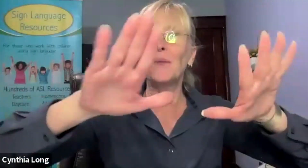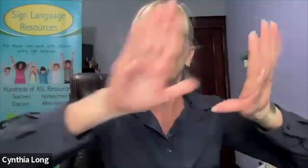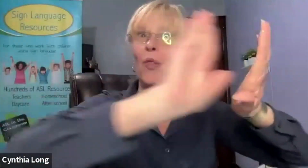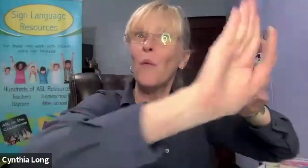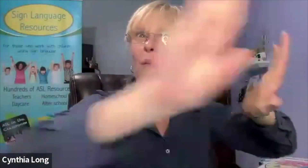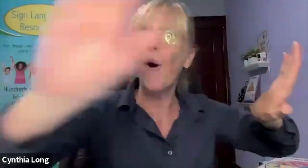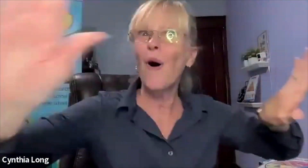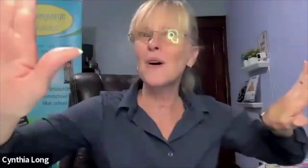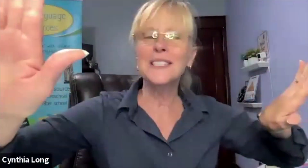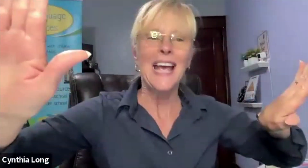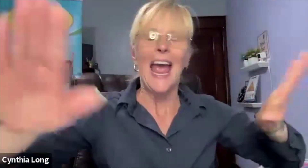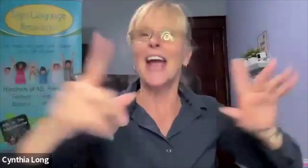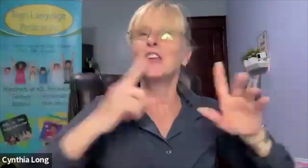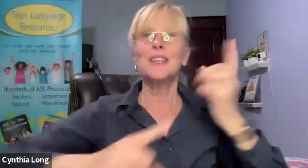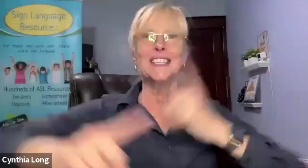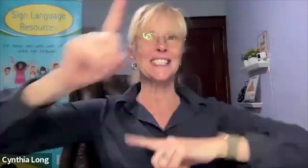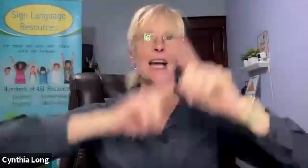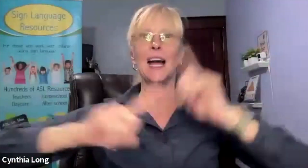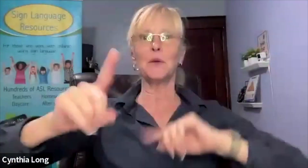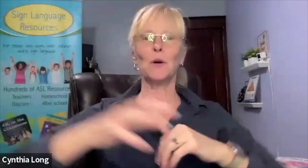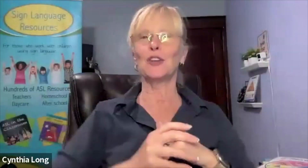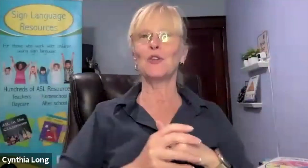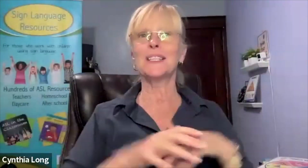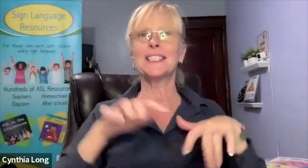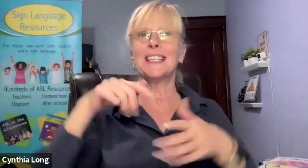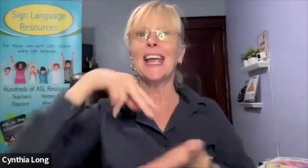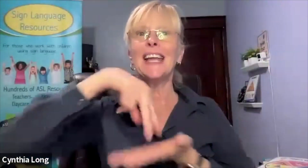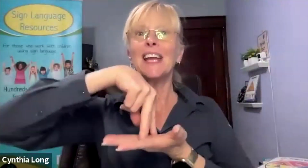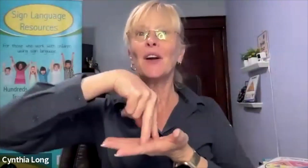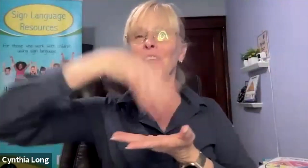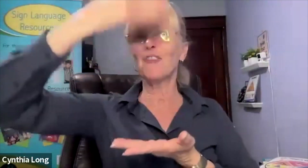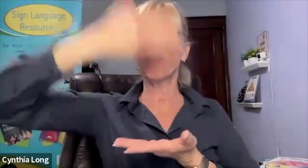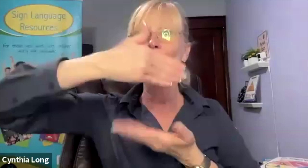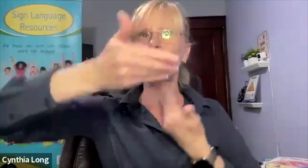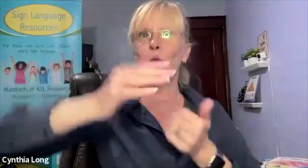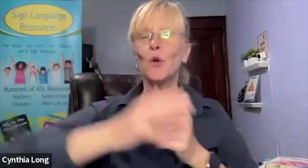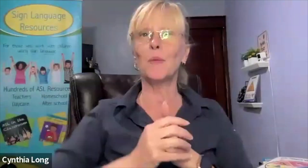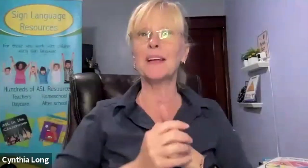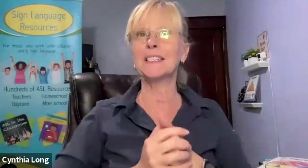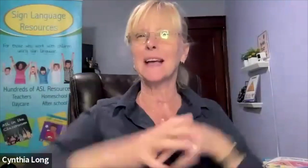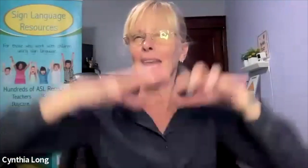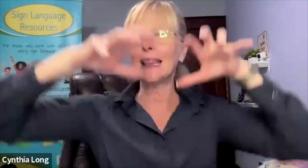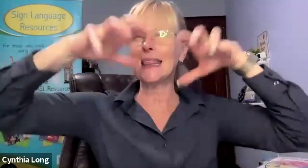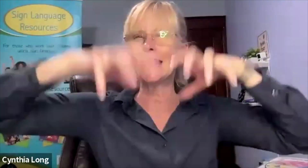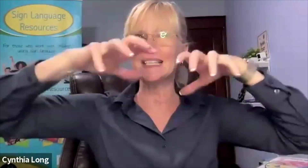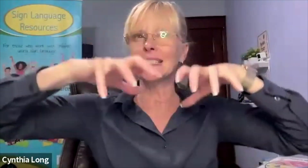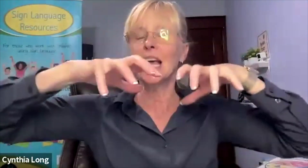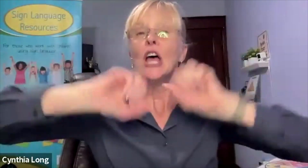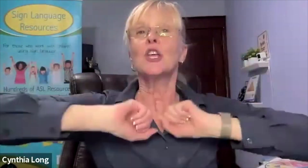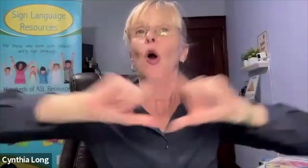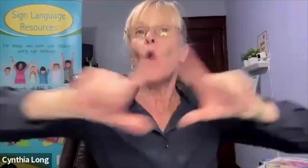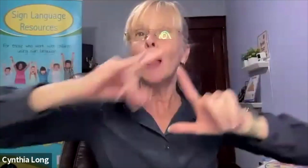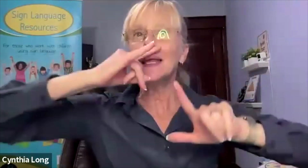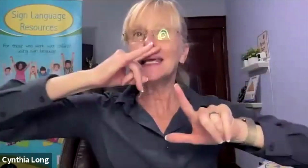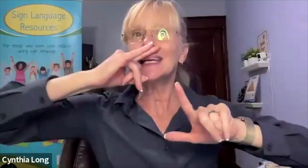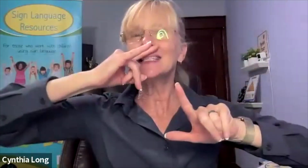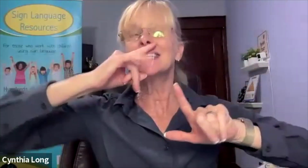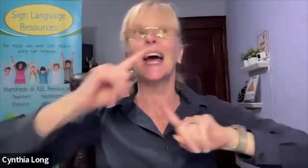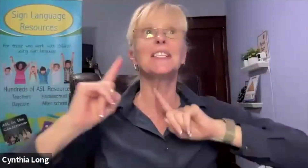on the walls, and you can sign one. You could stand there in the front of the room and sign this. Then all the kids got to